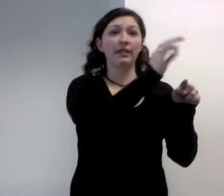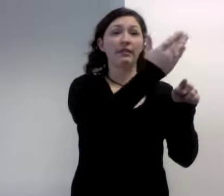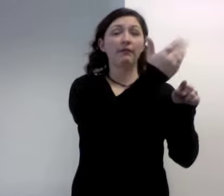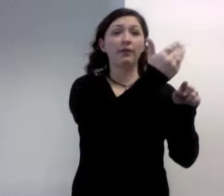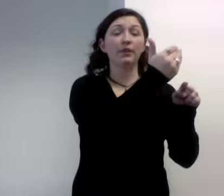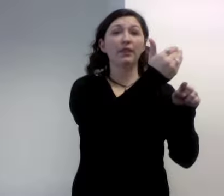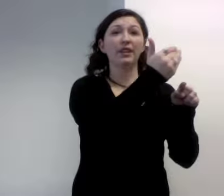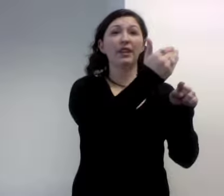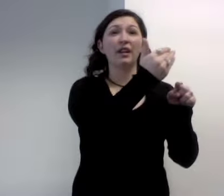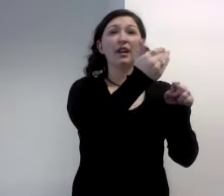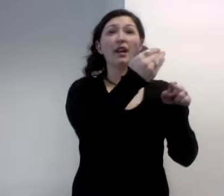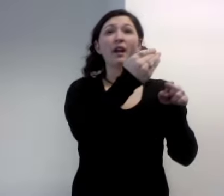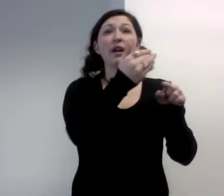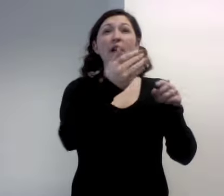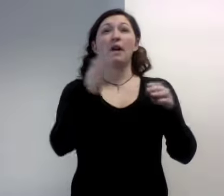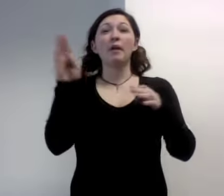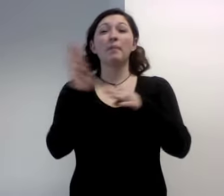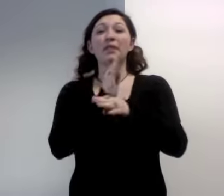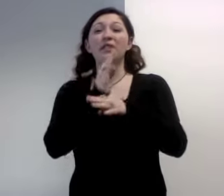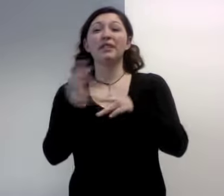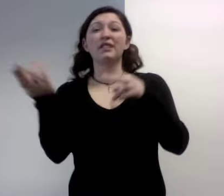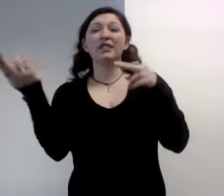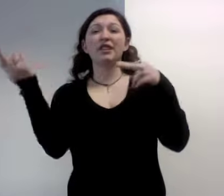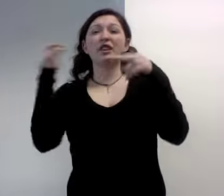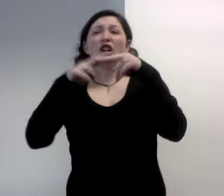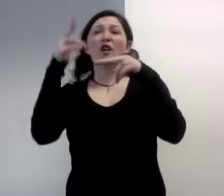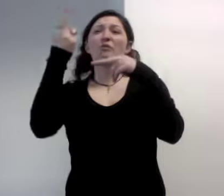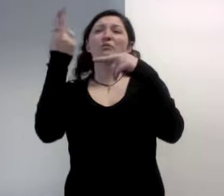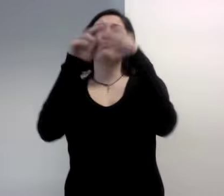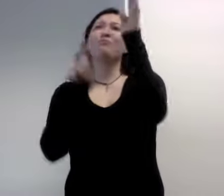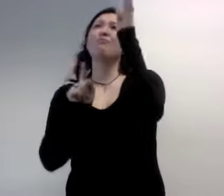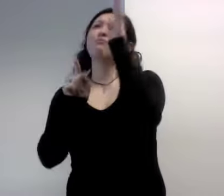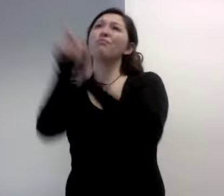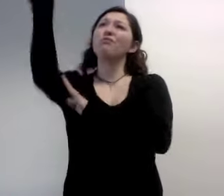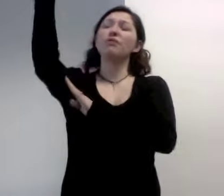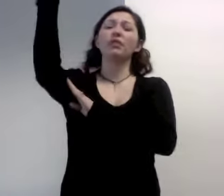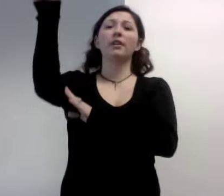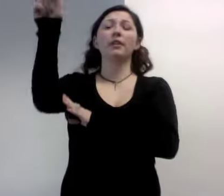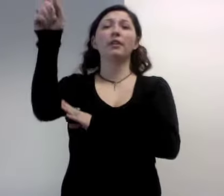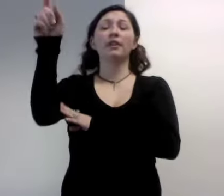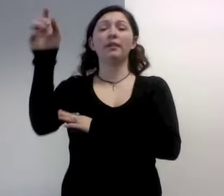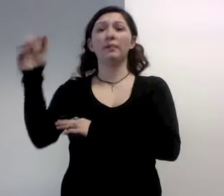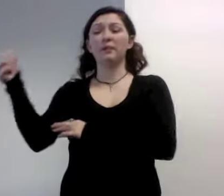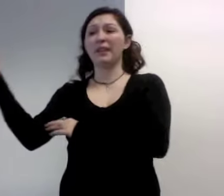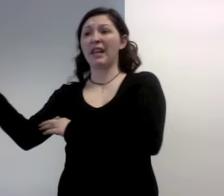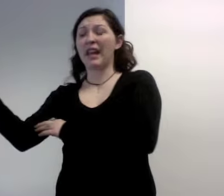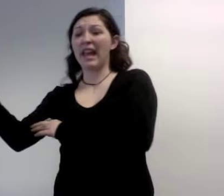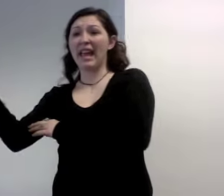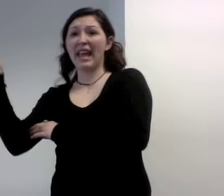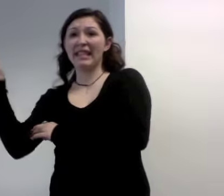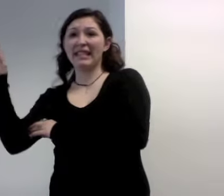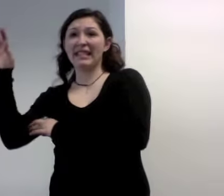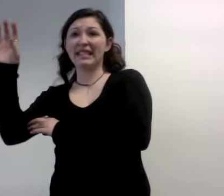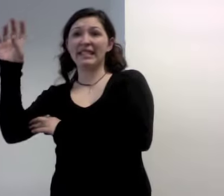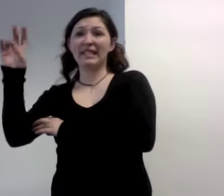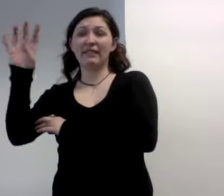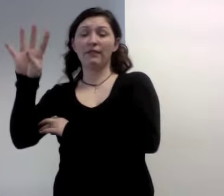national product skyrocketed. As a matter of fact, between 1874 and 1883,